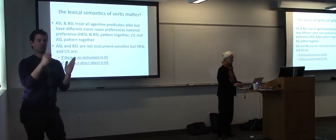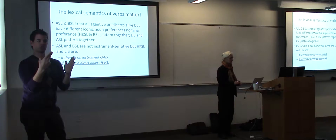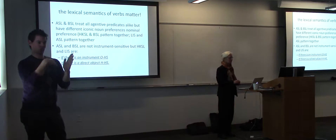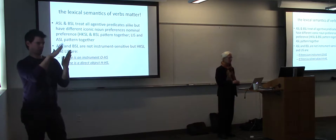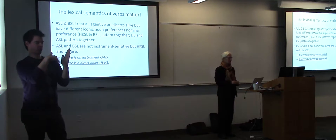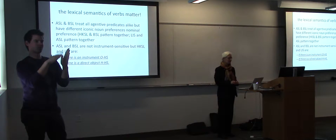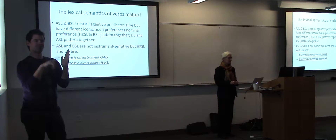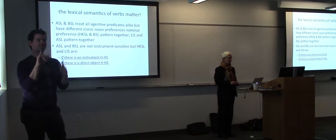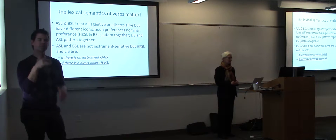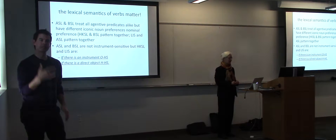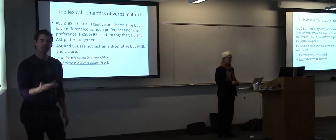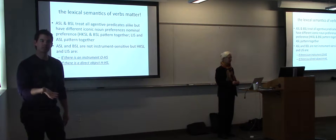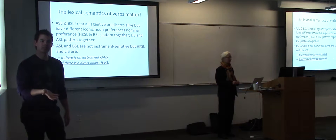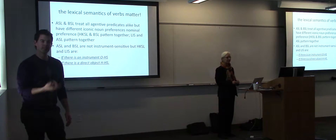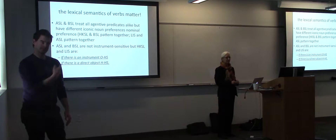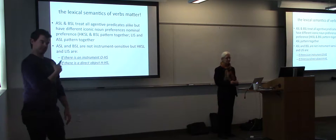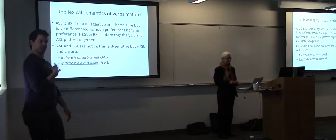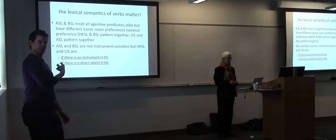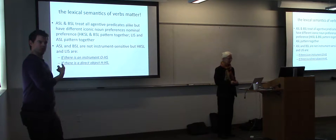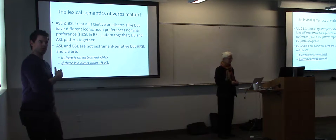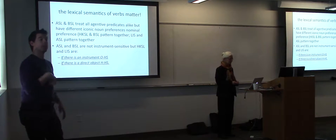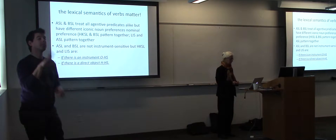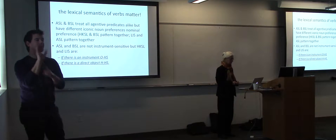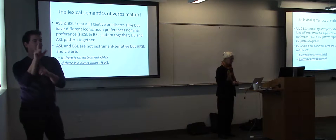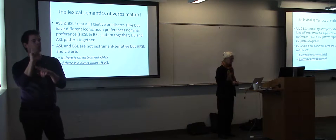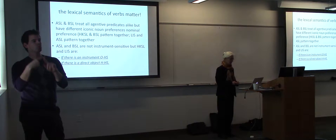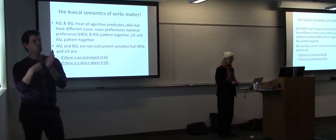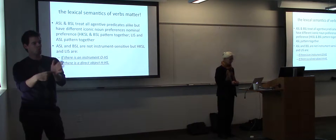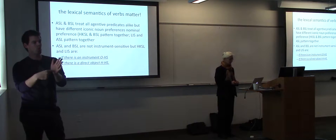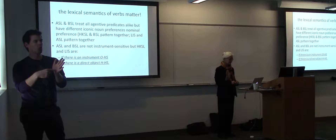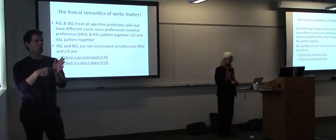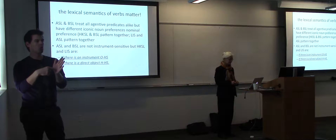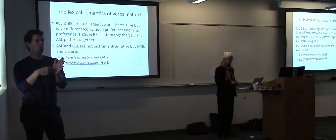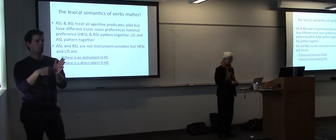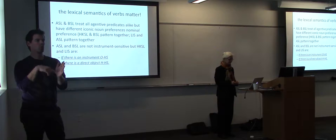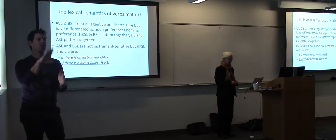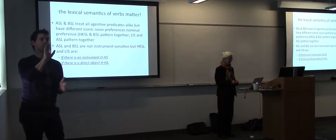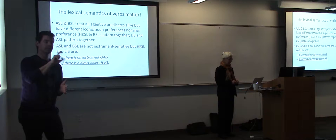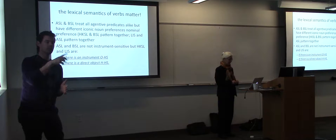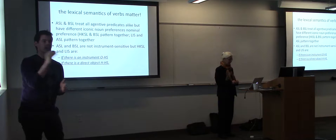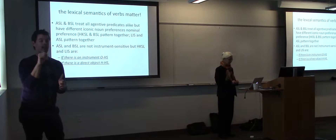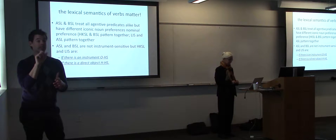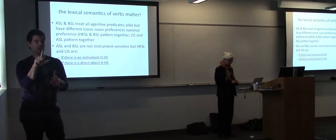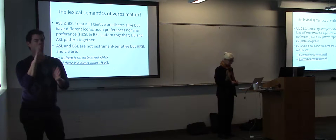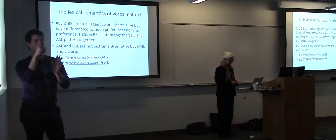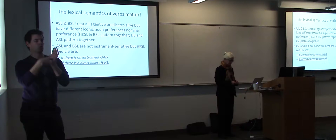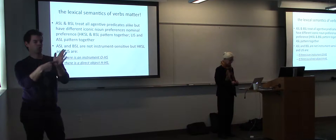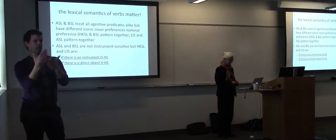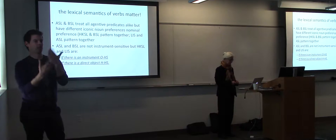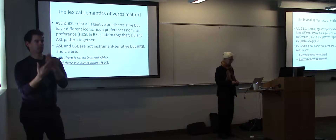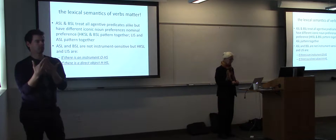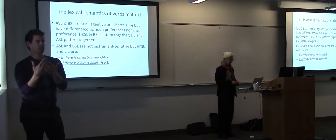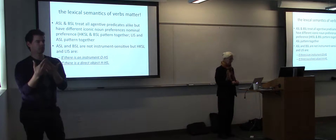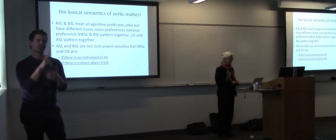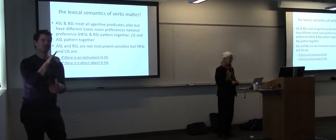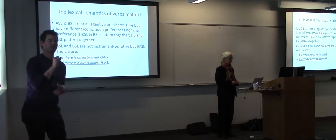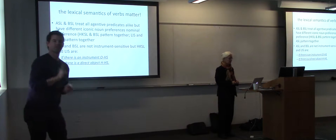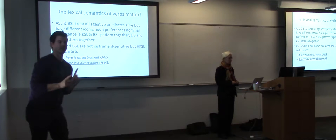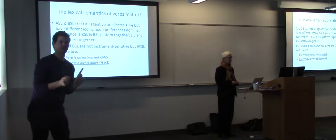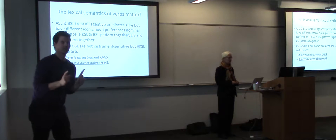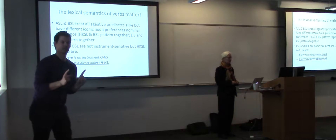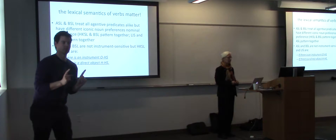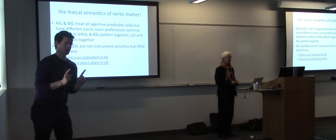So the point is that the lexical semantics of the verb matter. and